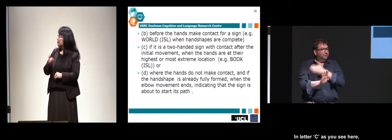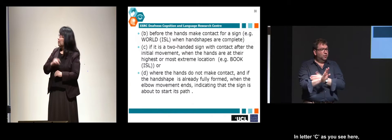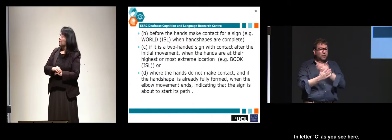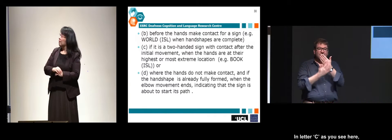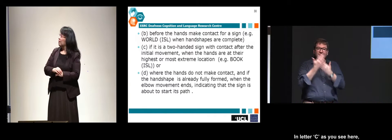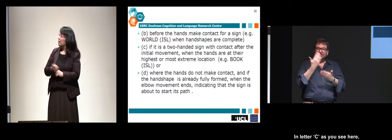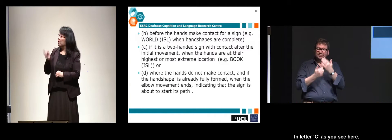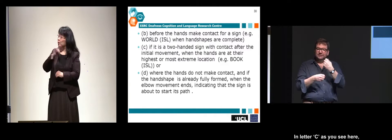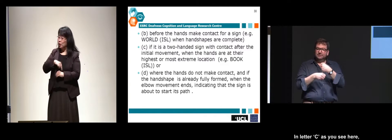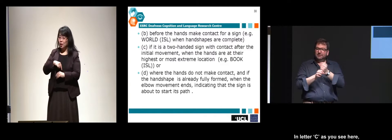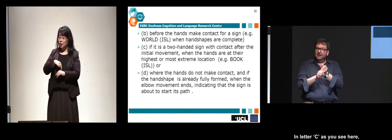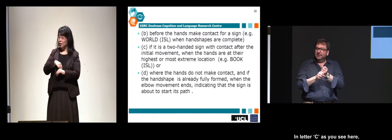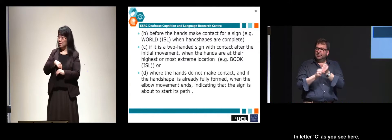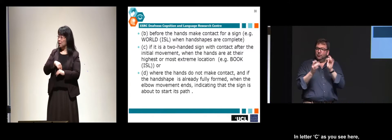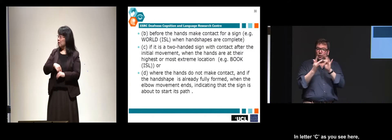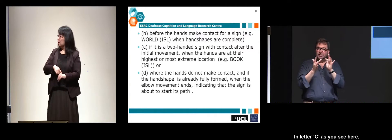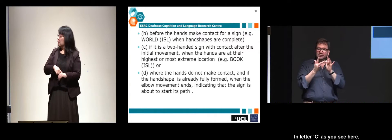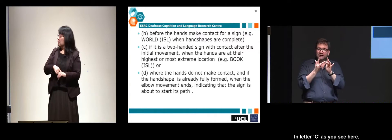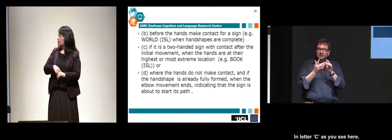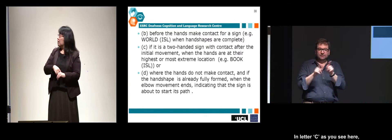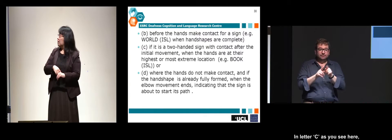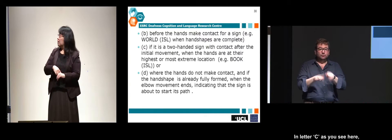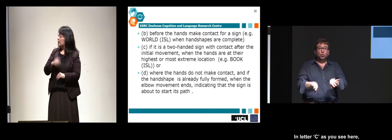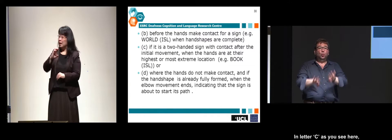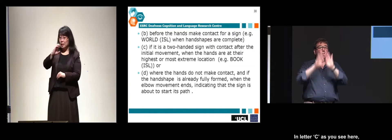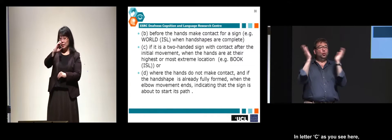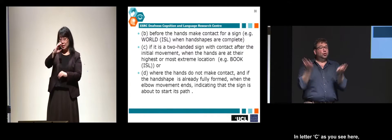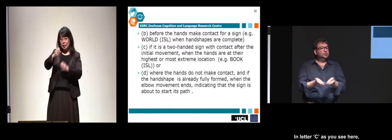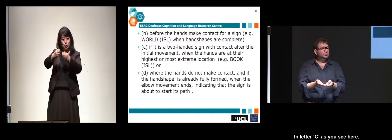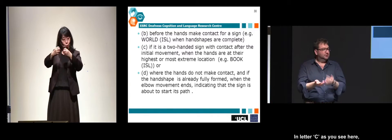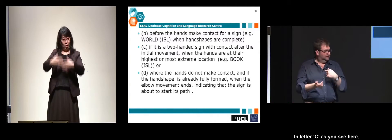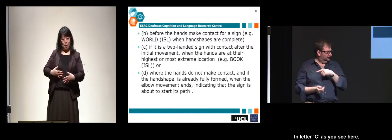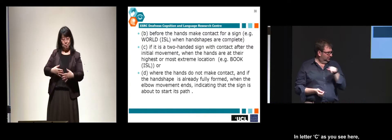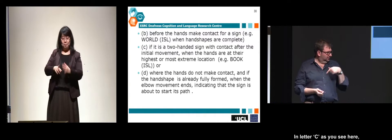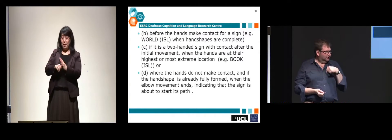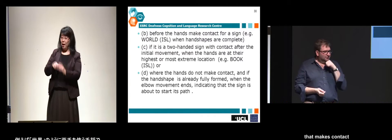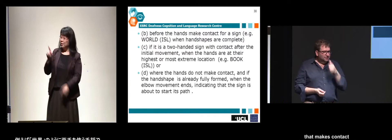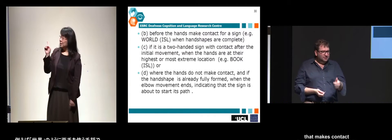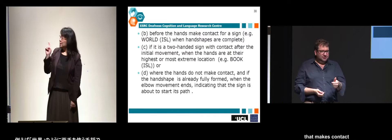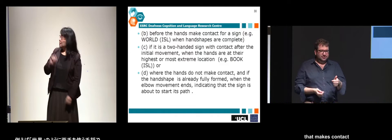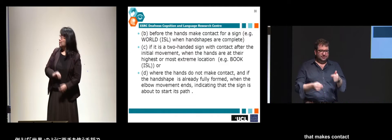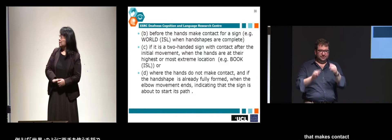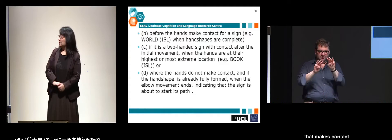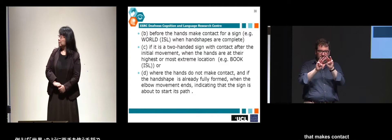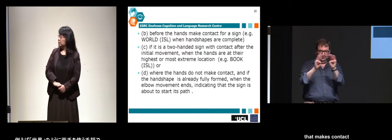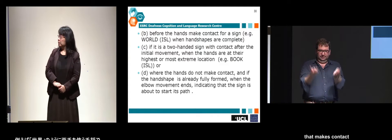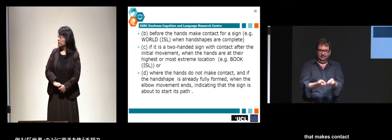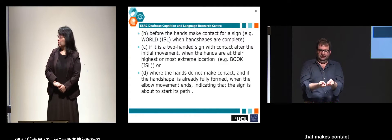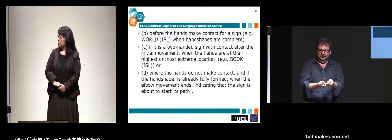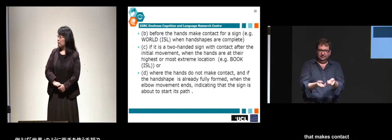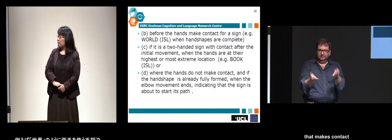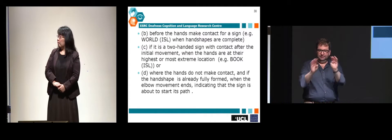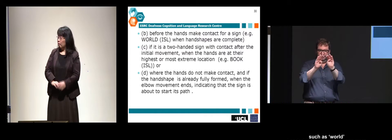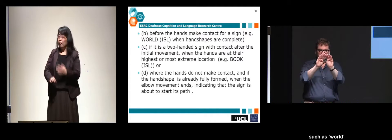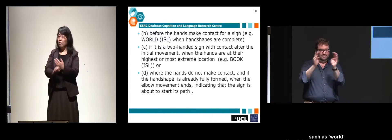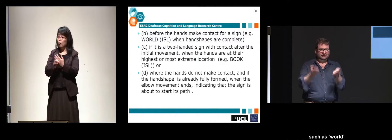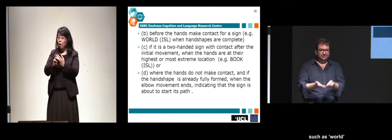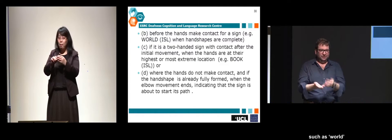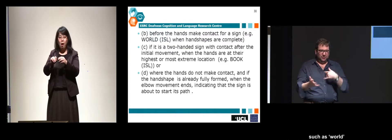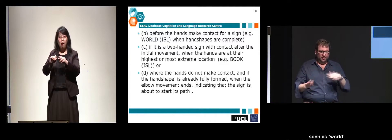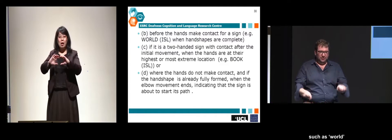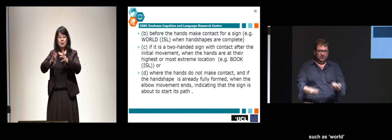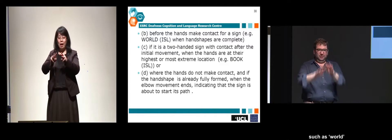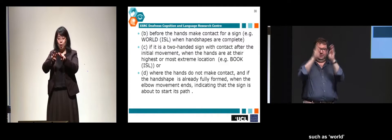In letter C, as you see here, if it's a 2-handed sign that makes contact after the initial movement, such